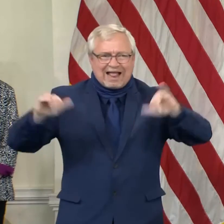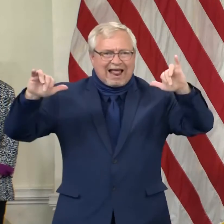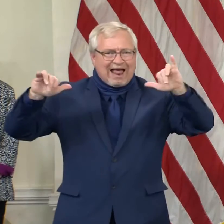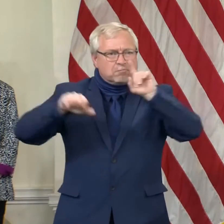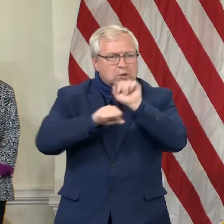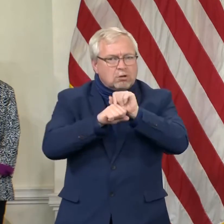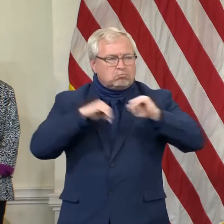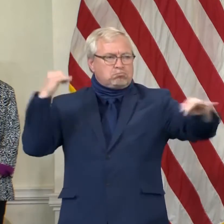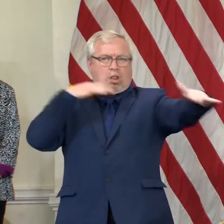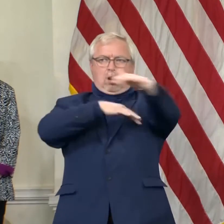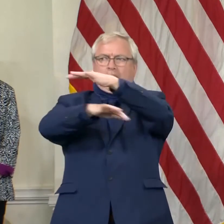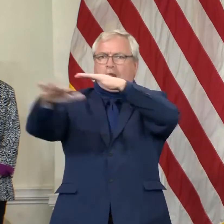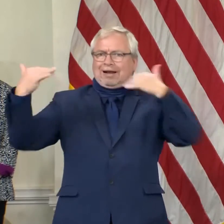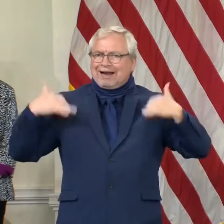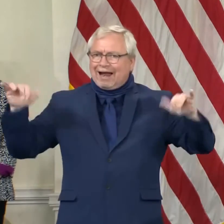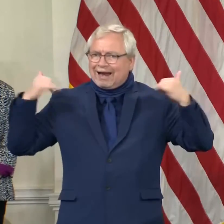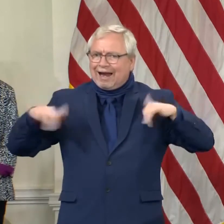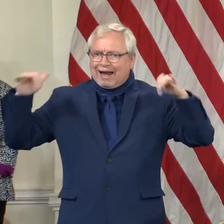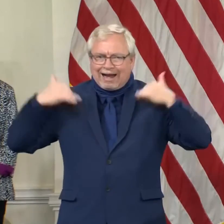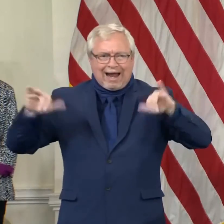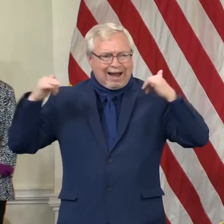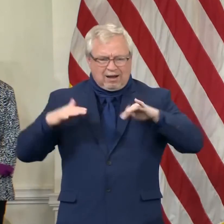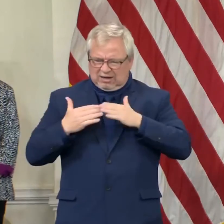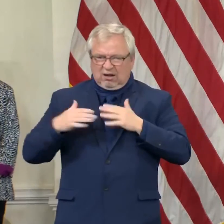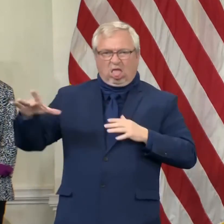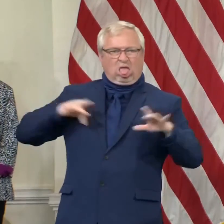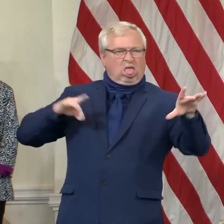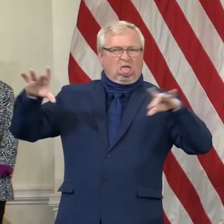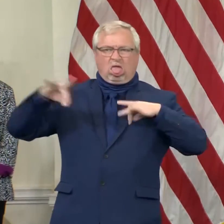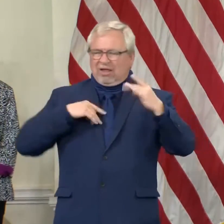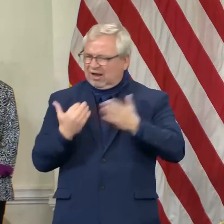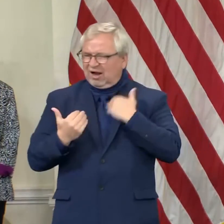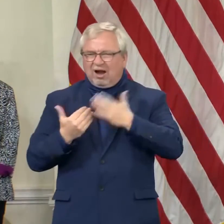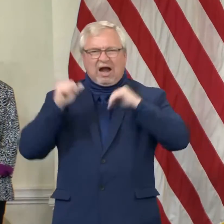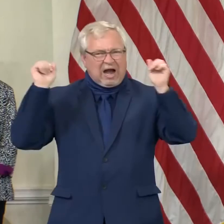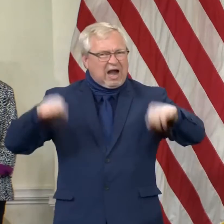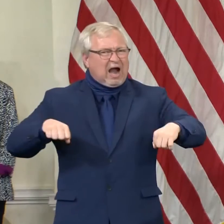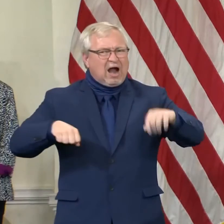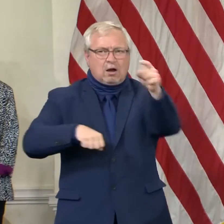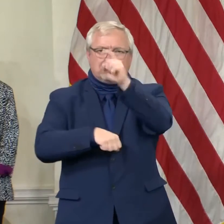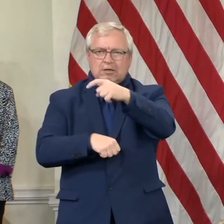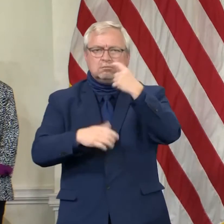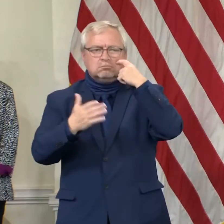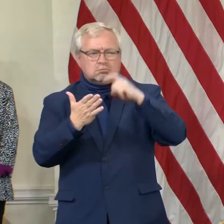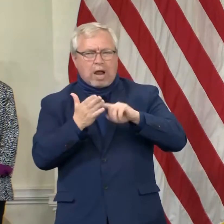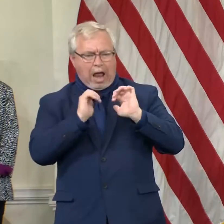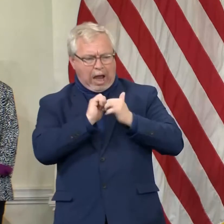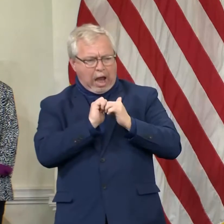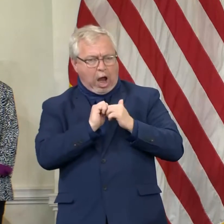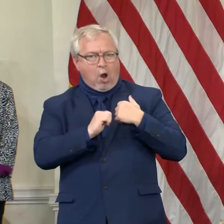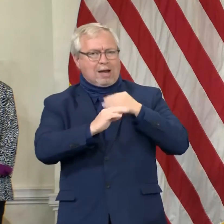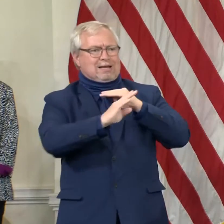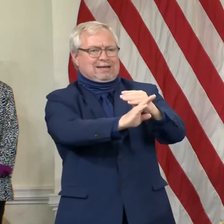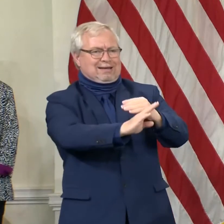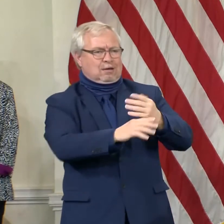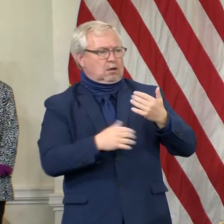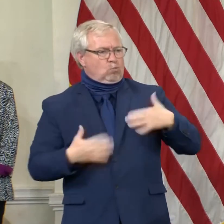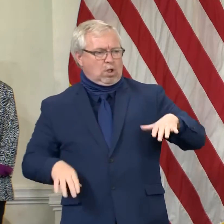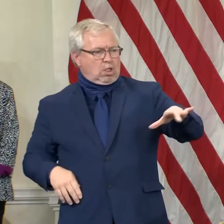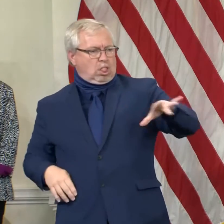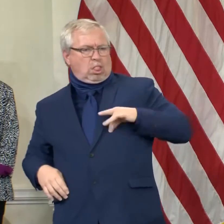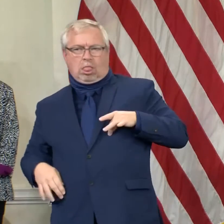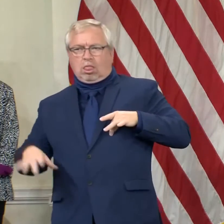to any concerns we might have with regard to spreading this virus amongst all of our